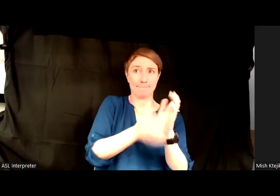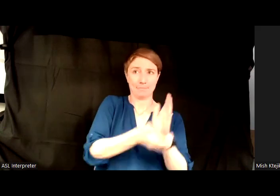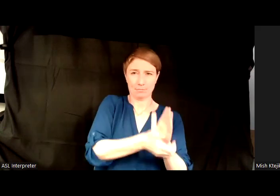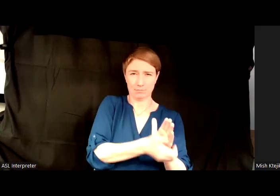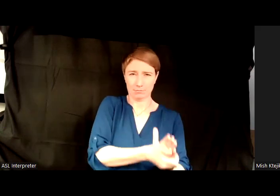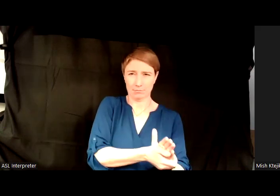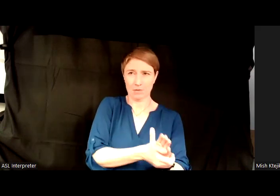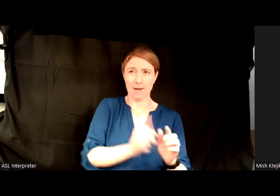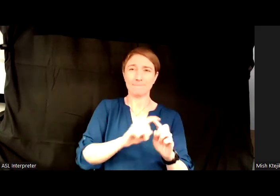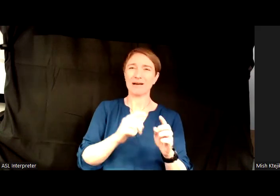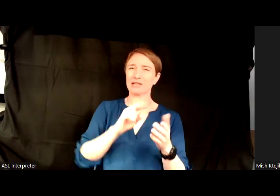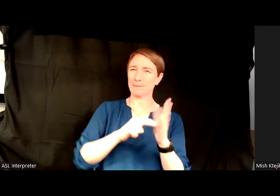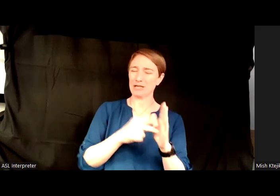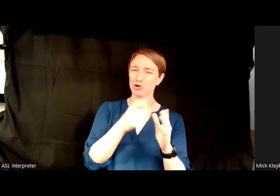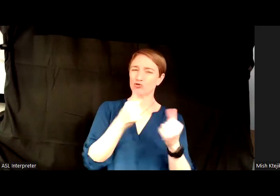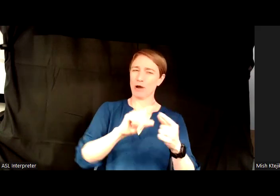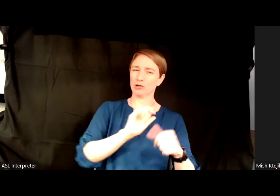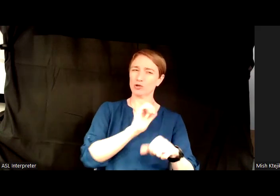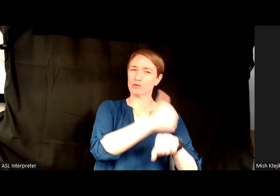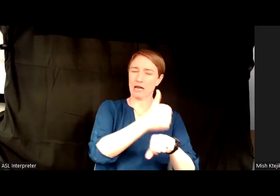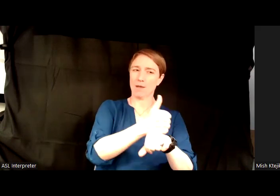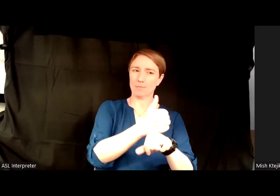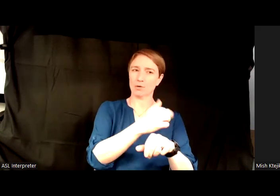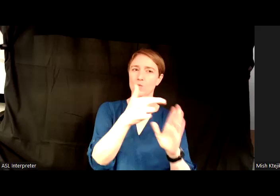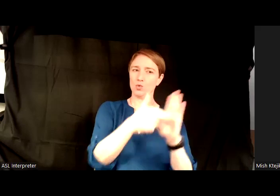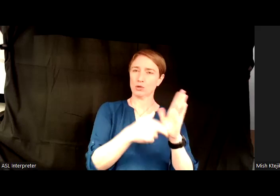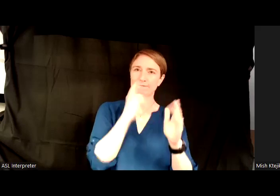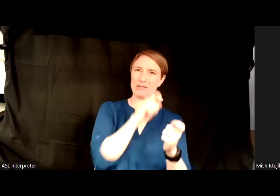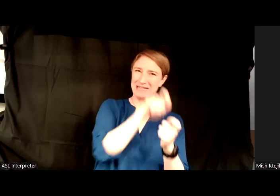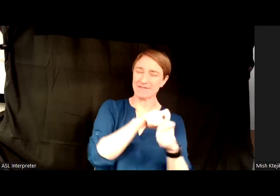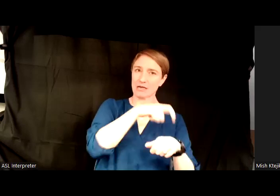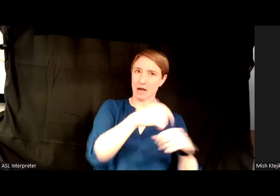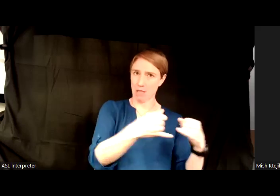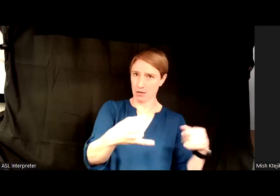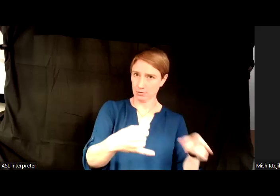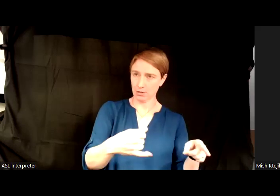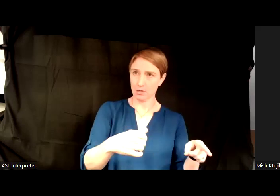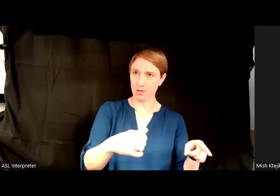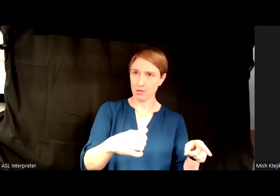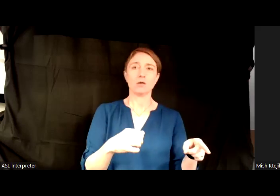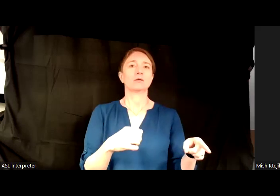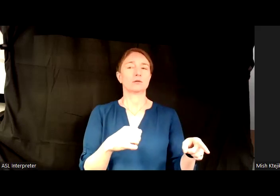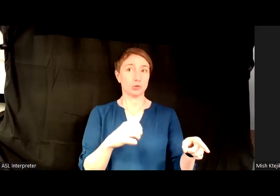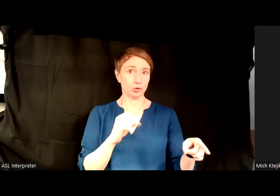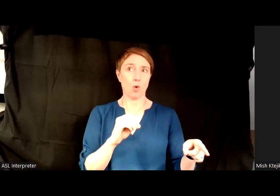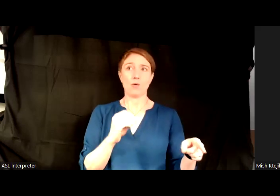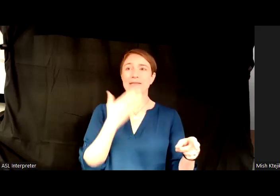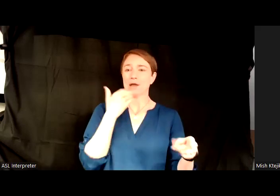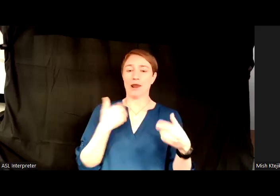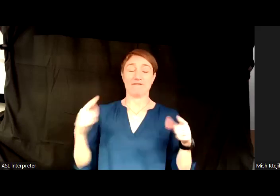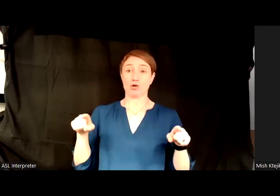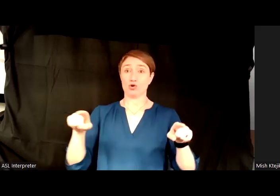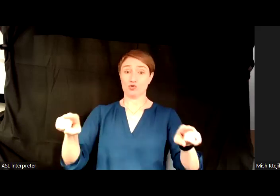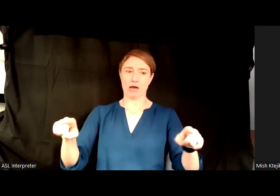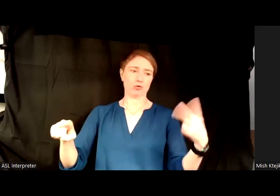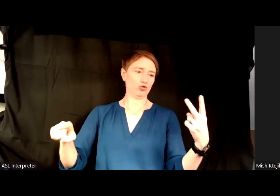that you're trying to secure that rules are in place by a particular timeline. So it's whether to run 2 tracks